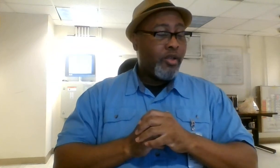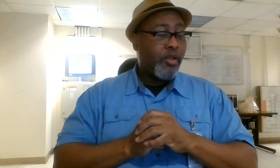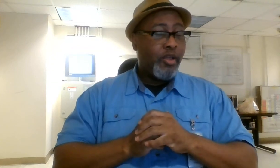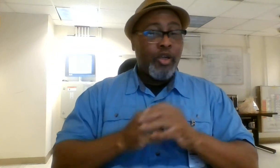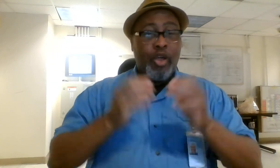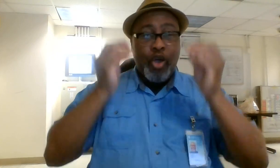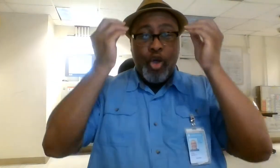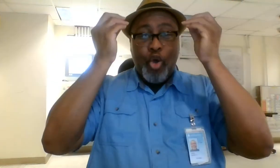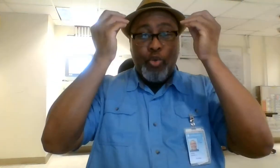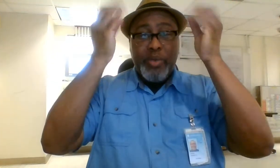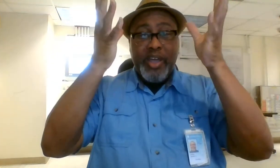Desire. Obey.